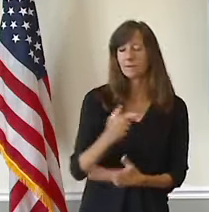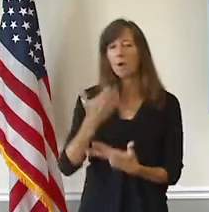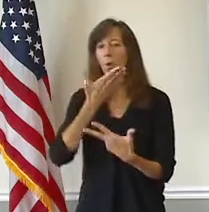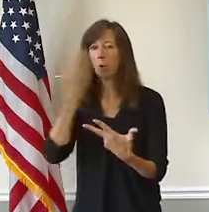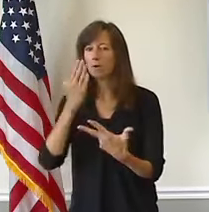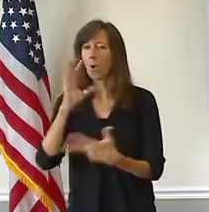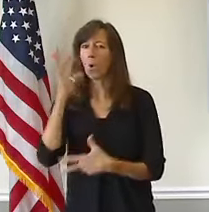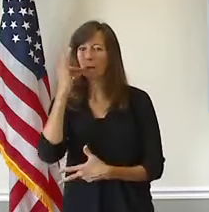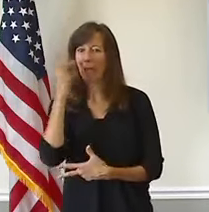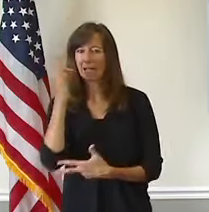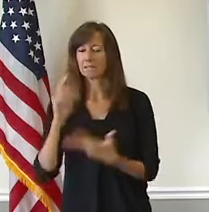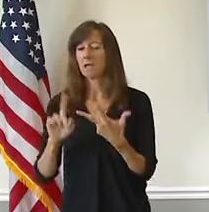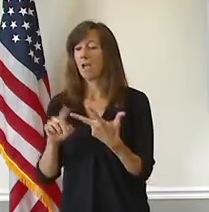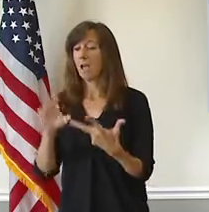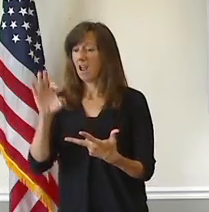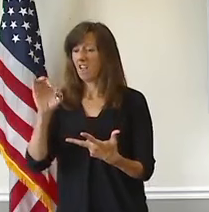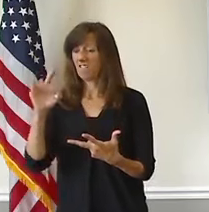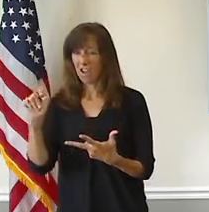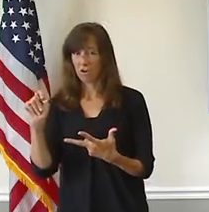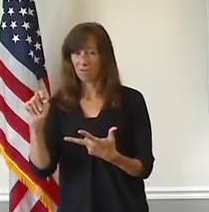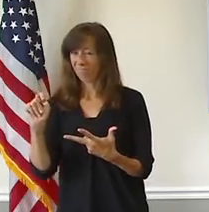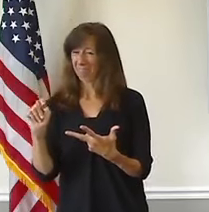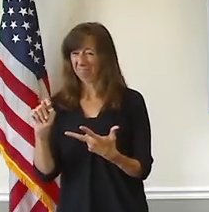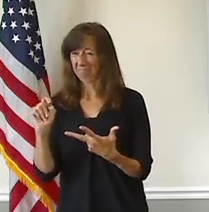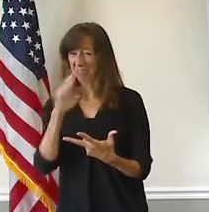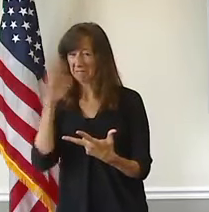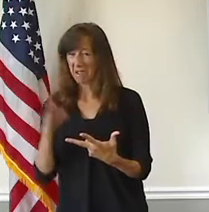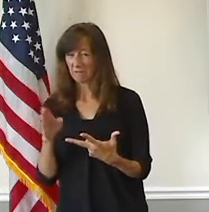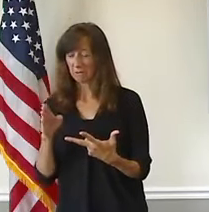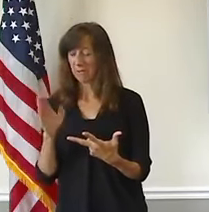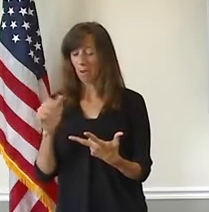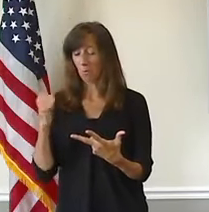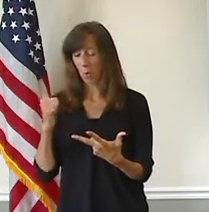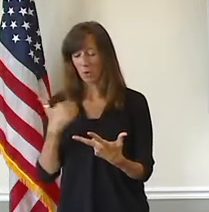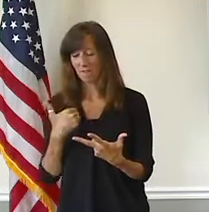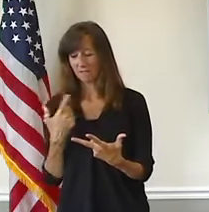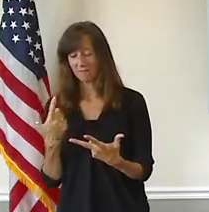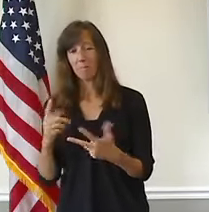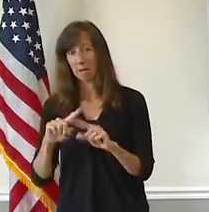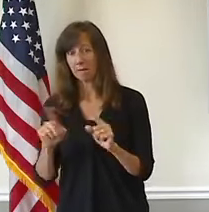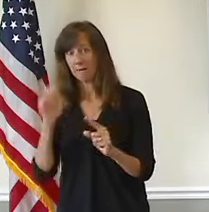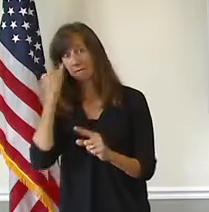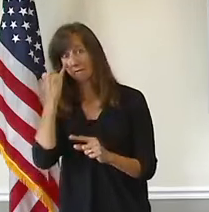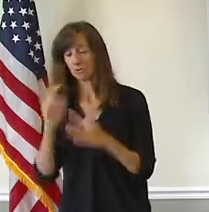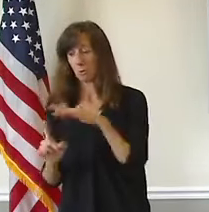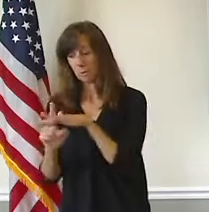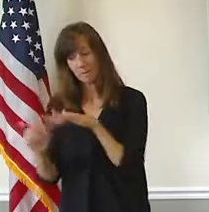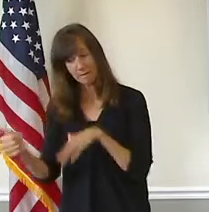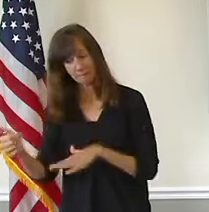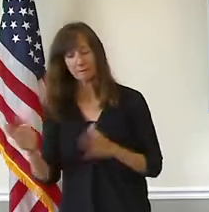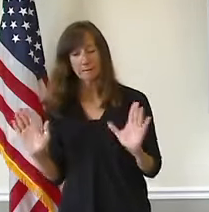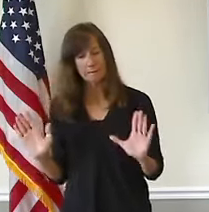be on its own doing. Clearly not domesticated. We need you to register, so visit